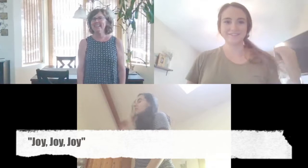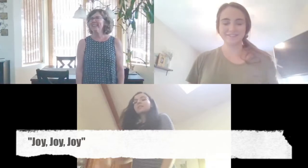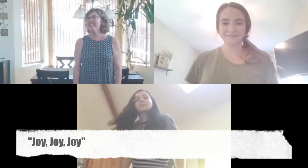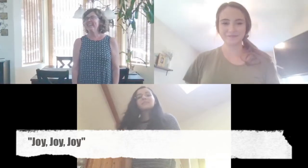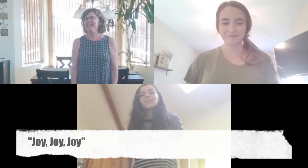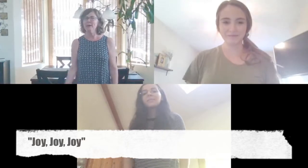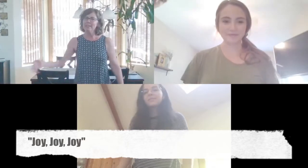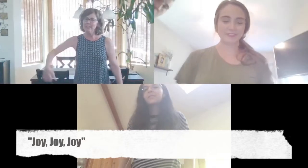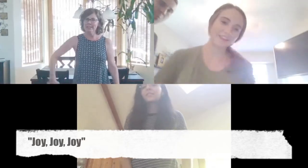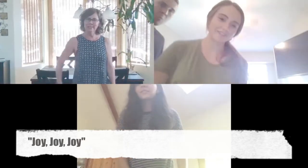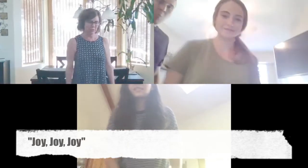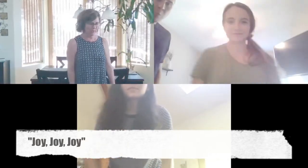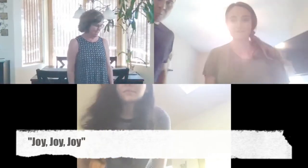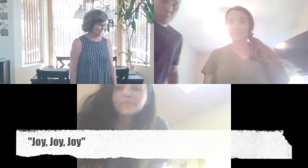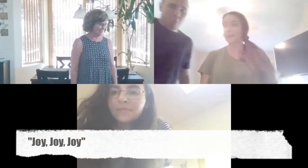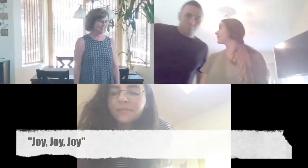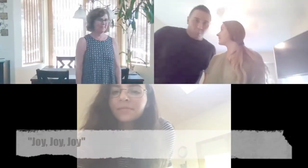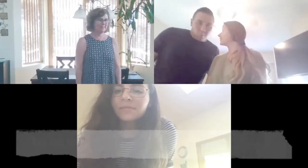right.